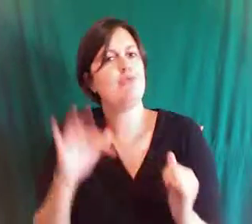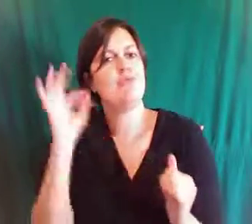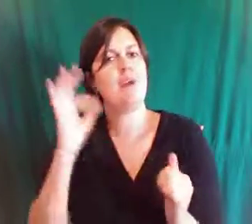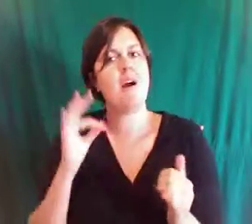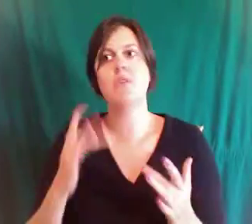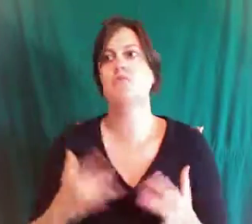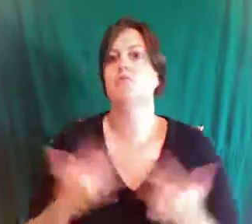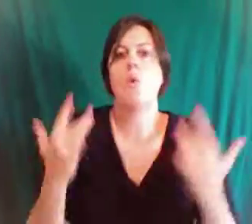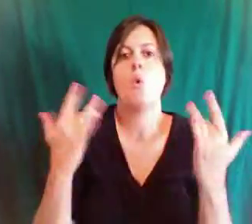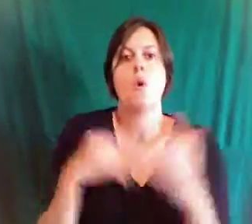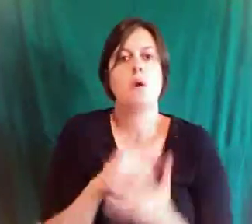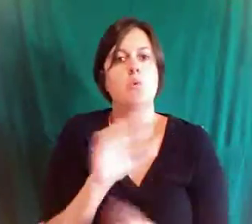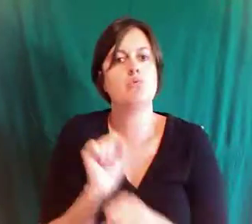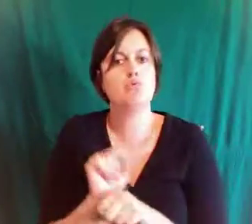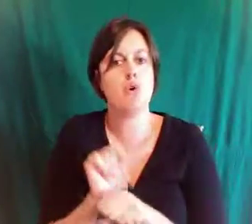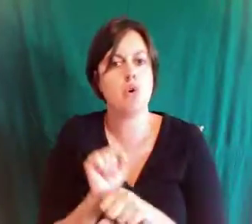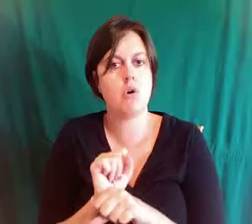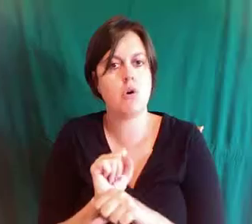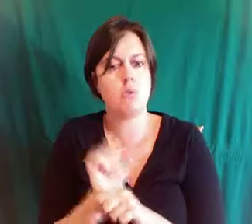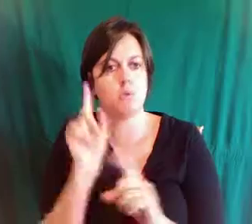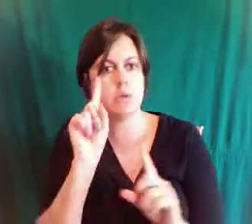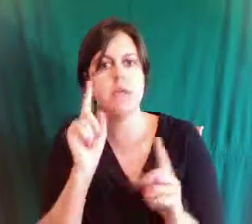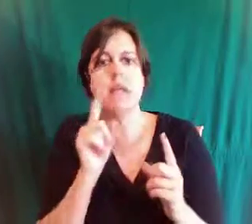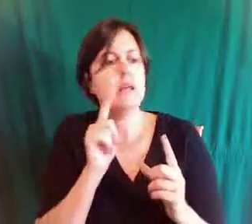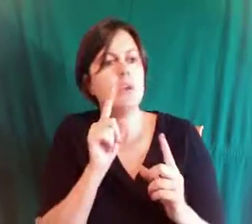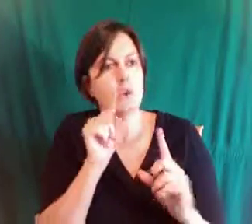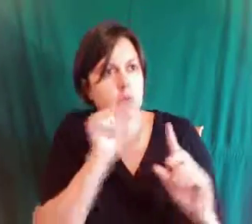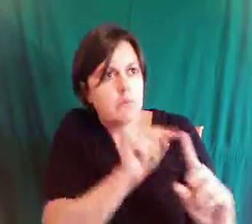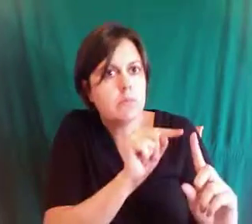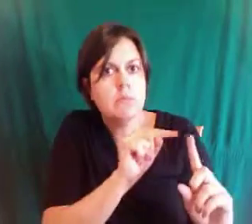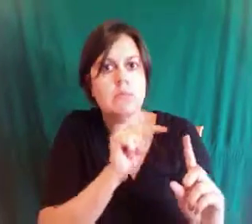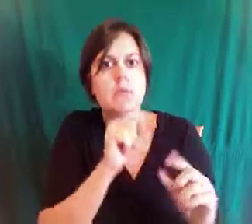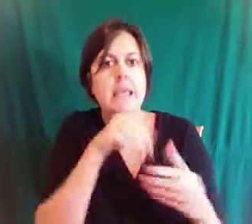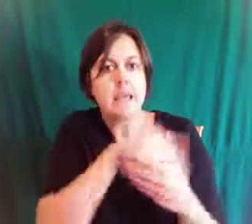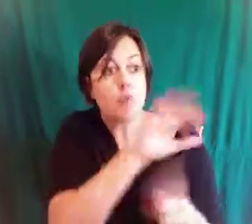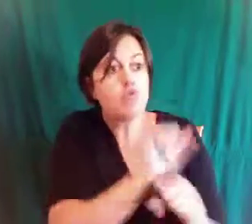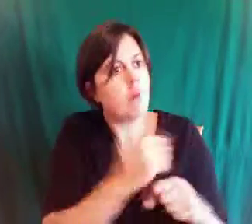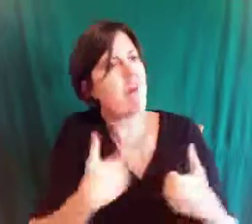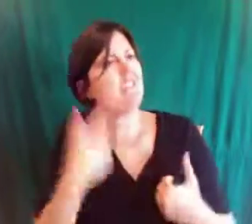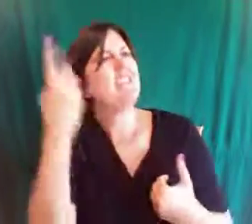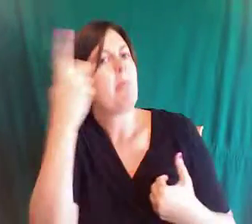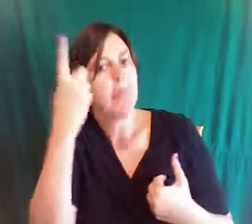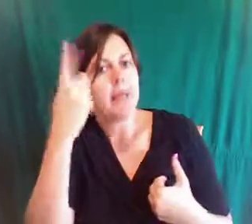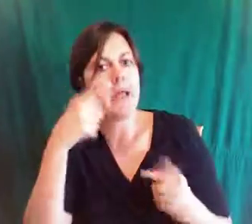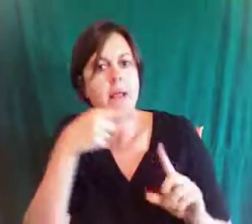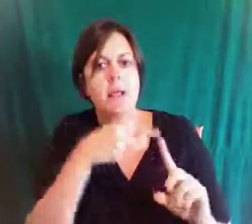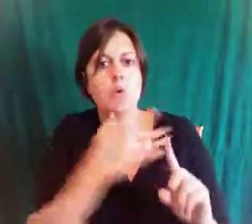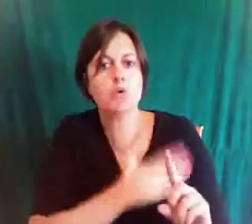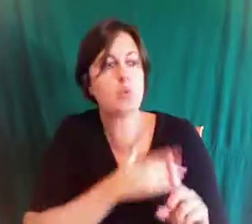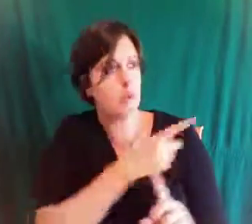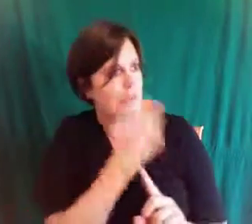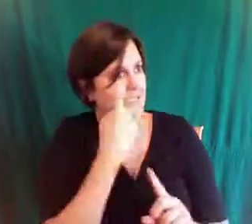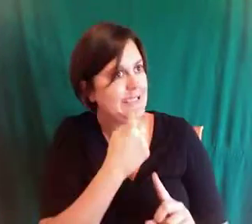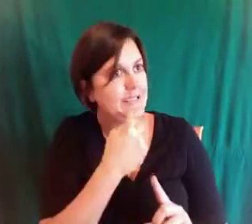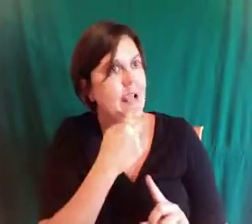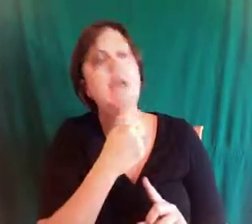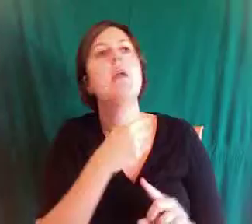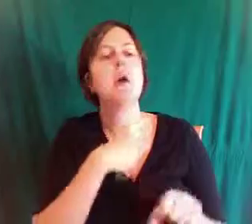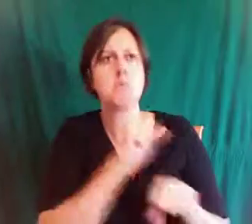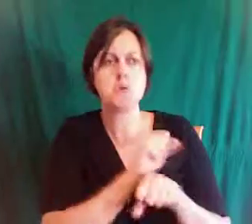you're currently doing. And that's what you just said. I took an education, I took a career path, and all of a sudden I began to